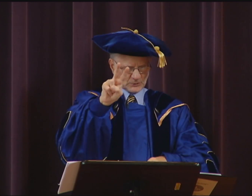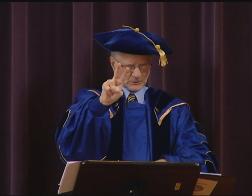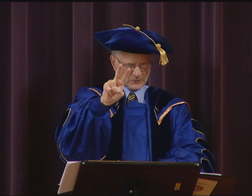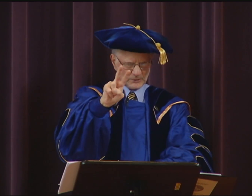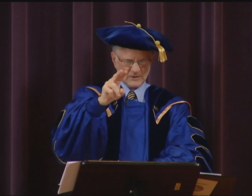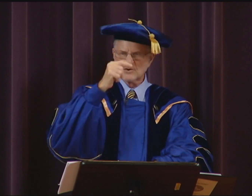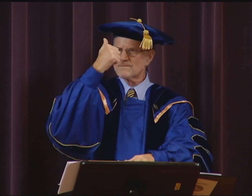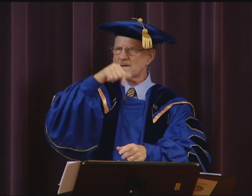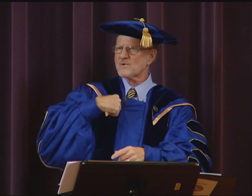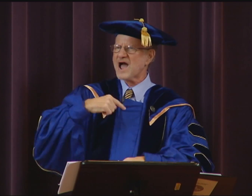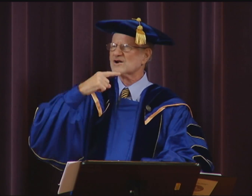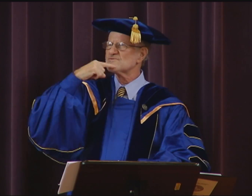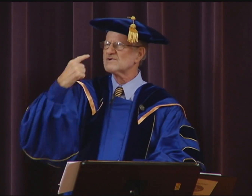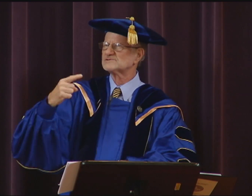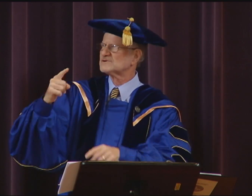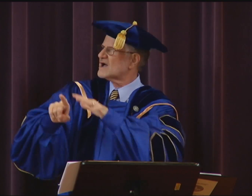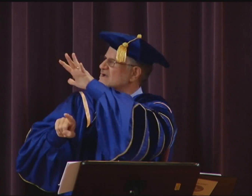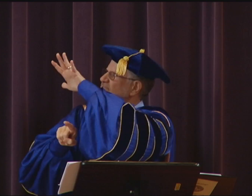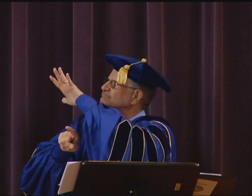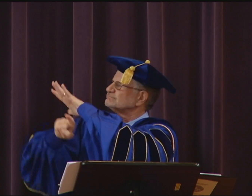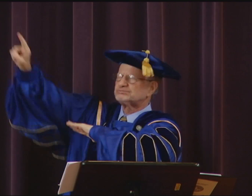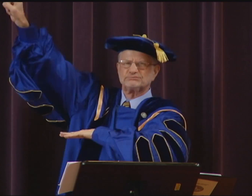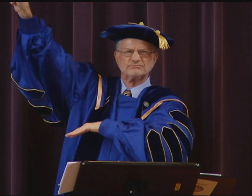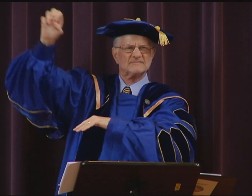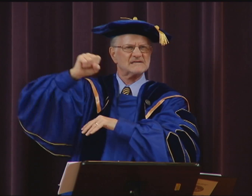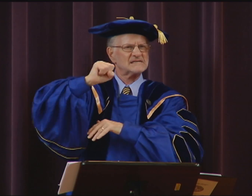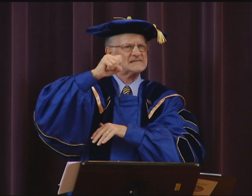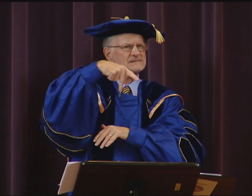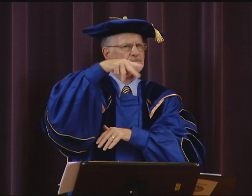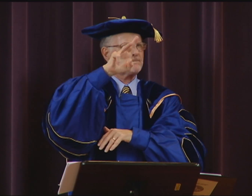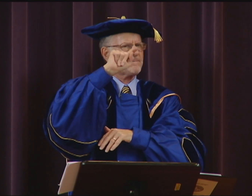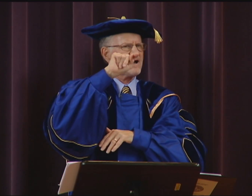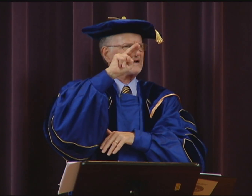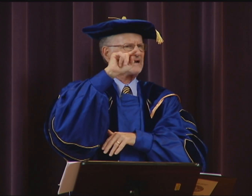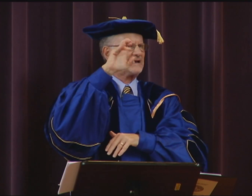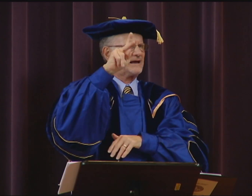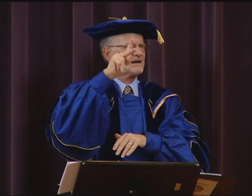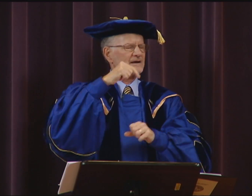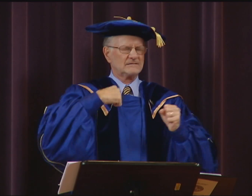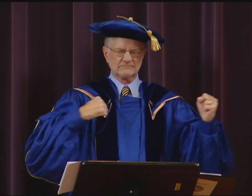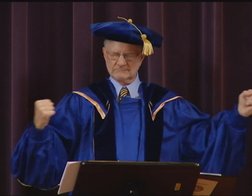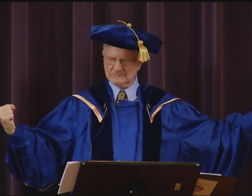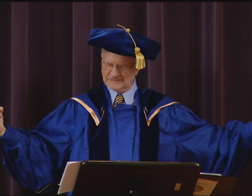in 1962, if you remember, at that time, Russia had launched Sputnik.